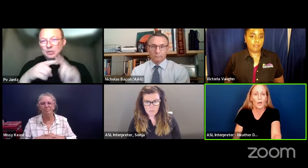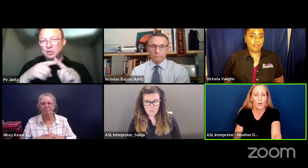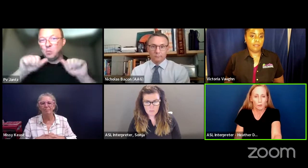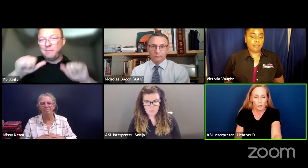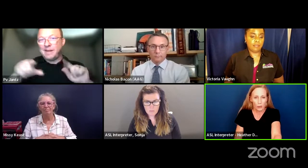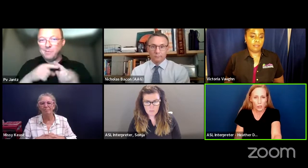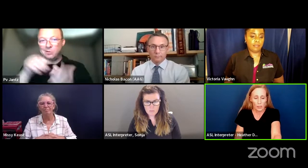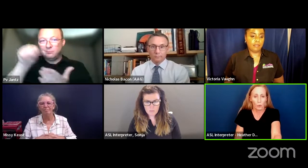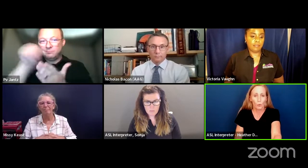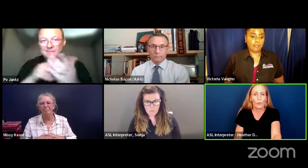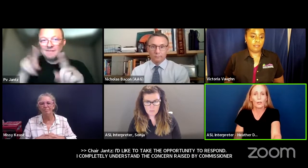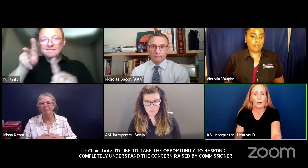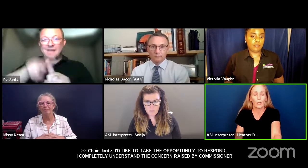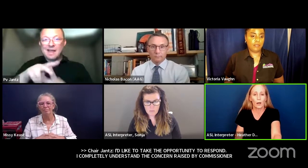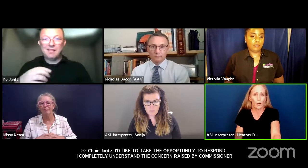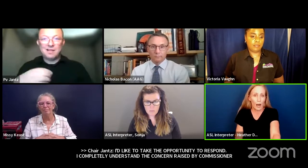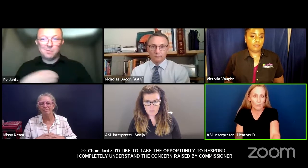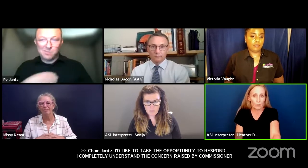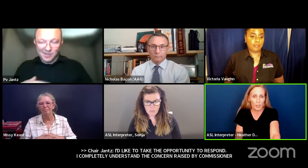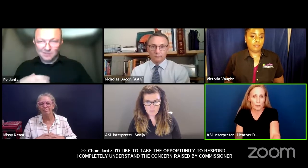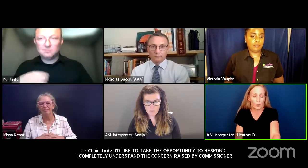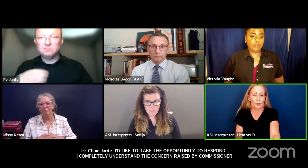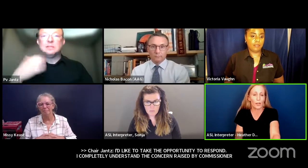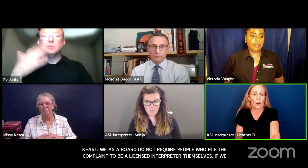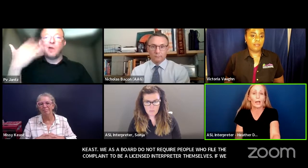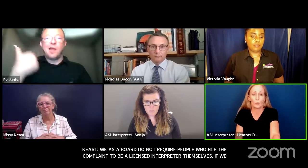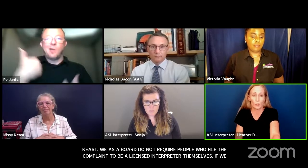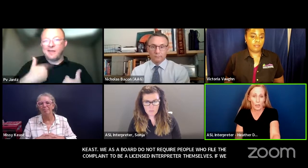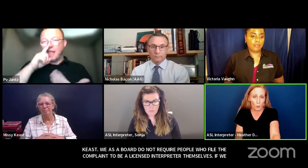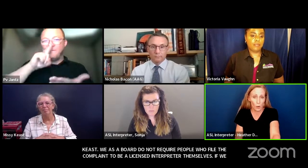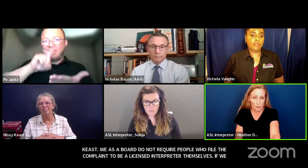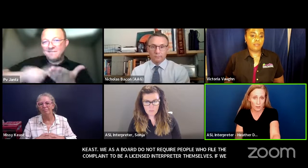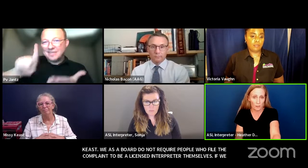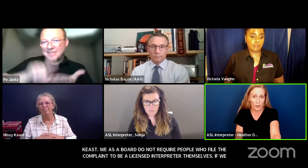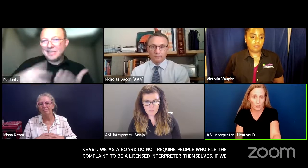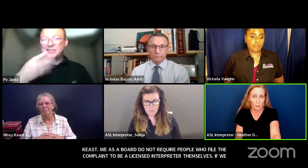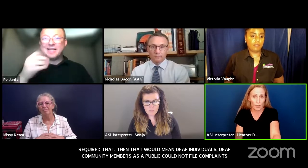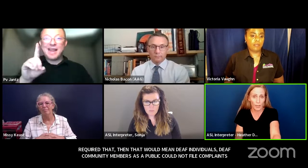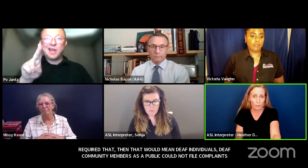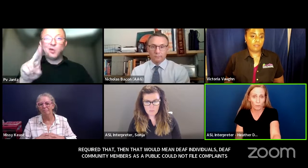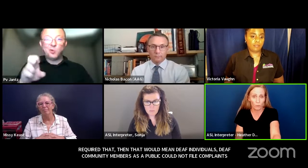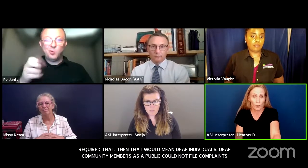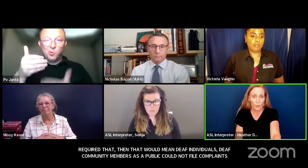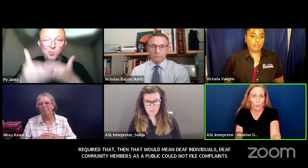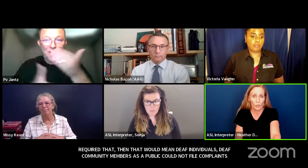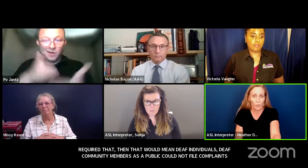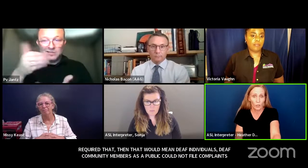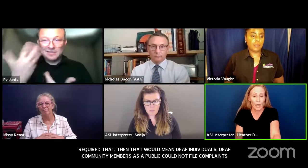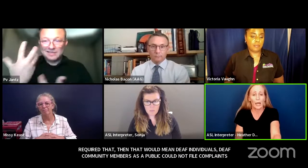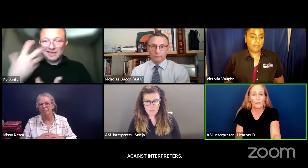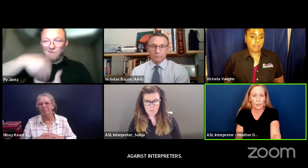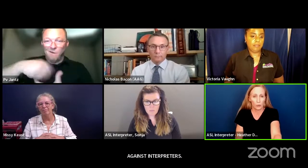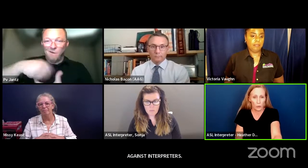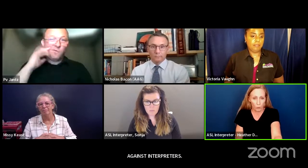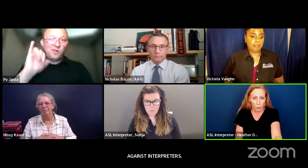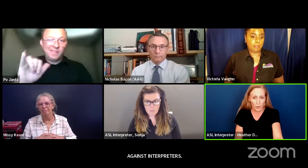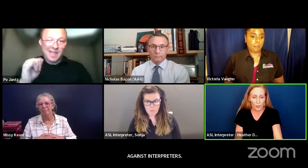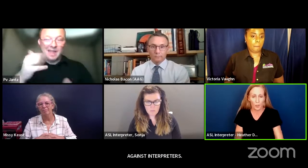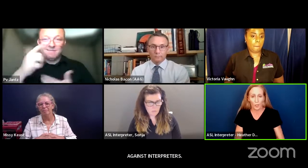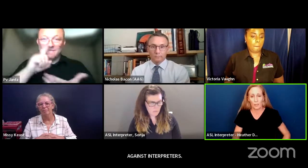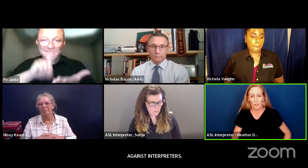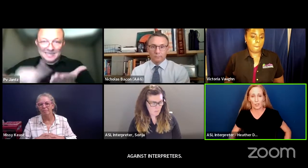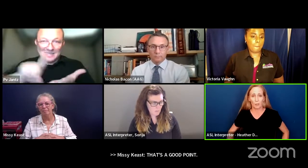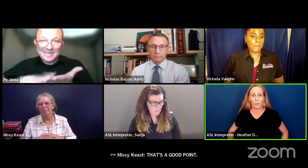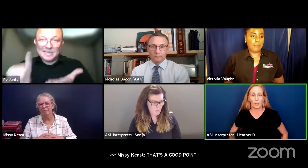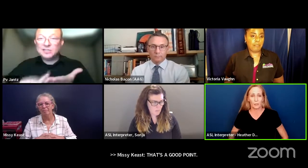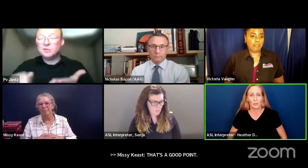point. Commissioner Jensen, we have the responsibility to allow anyone to have equal access to file a complaint. And then once